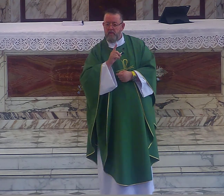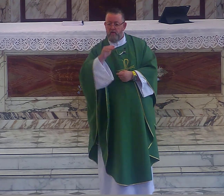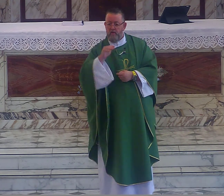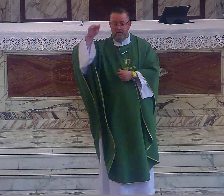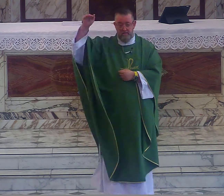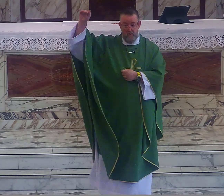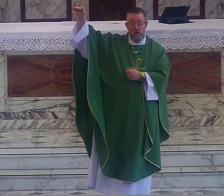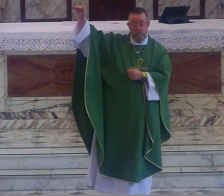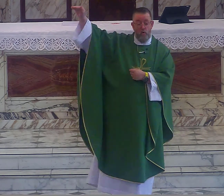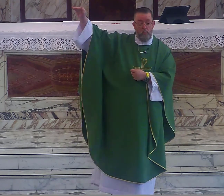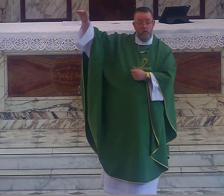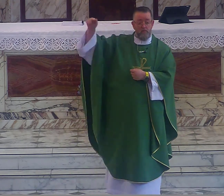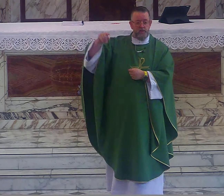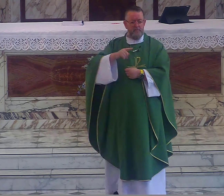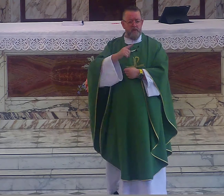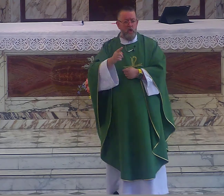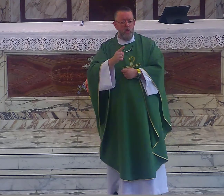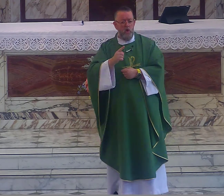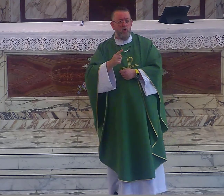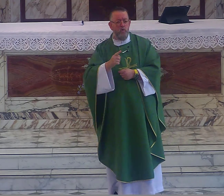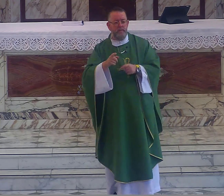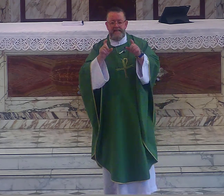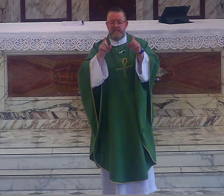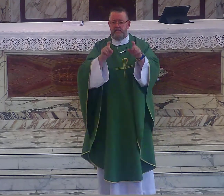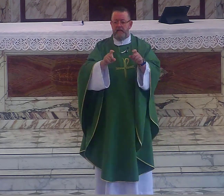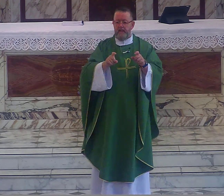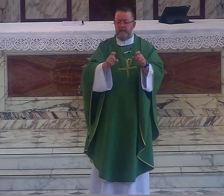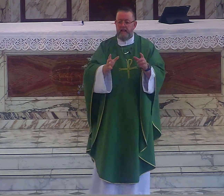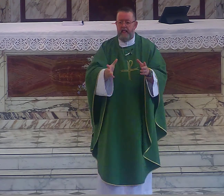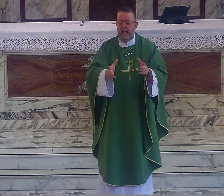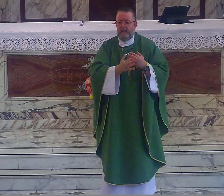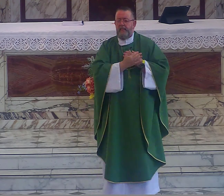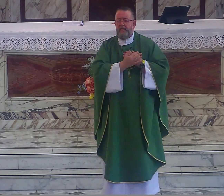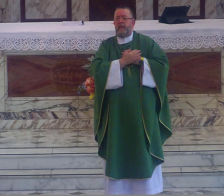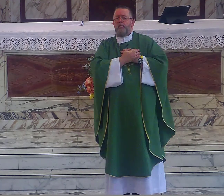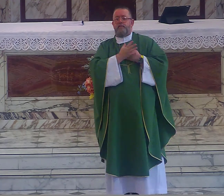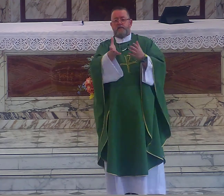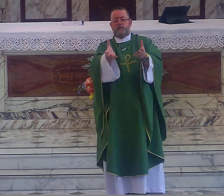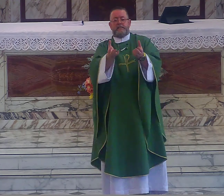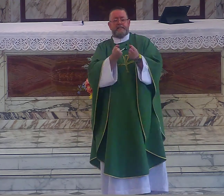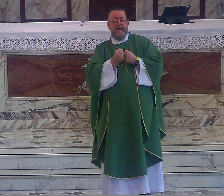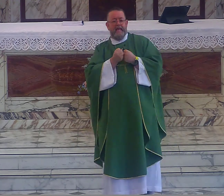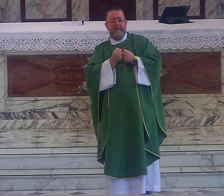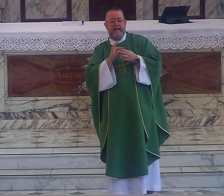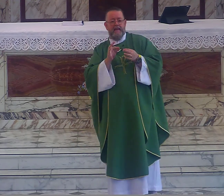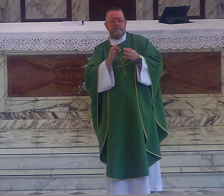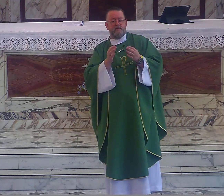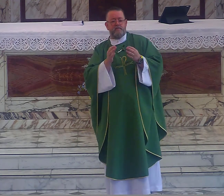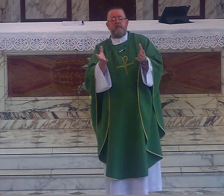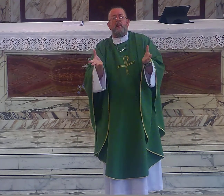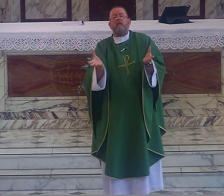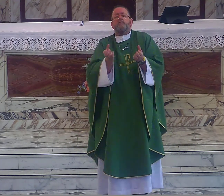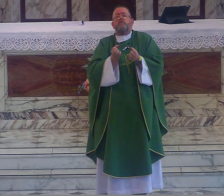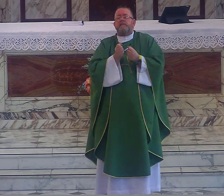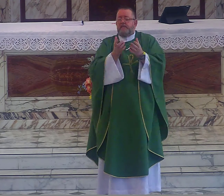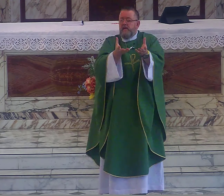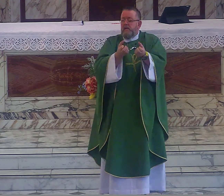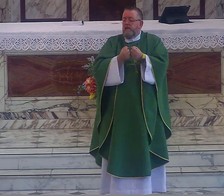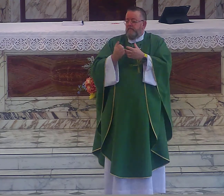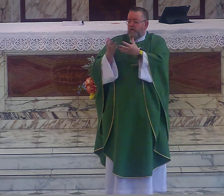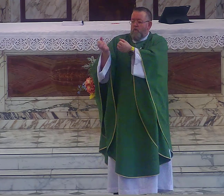people, grown-ups, who they still love to take gifts. They love